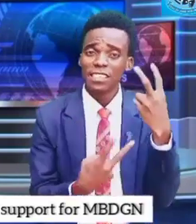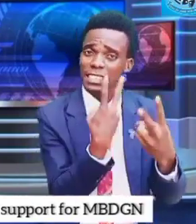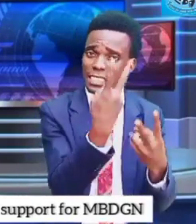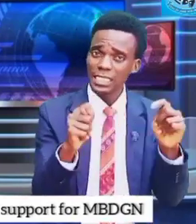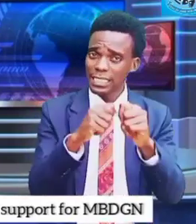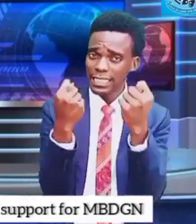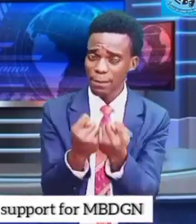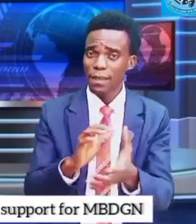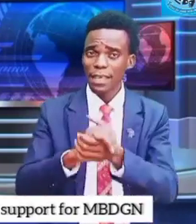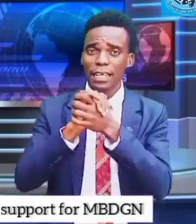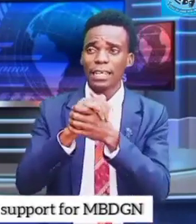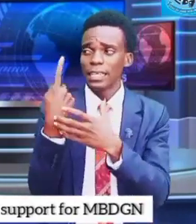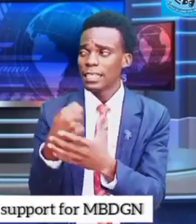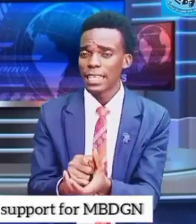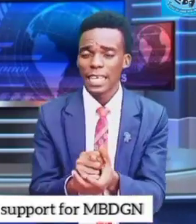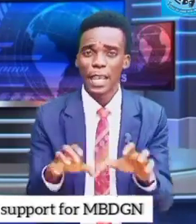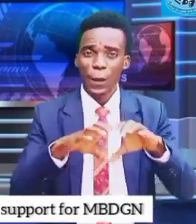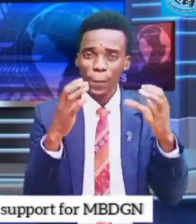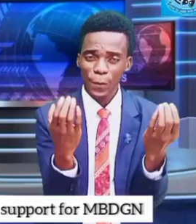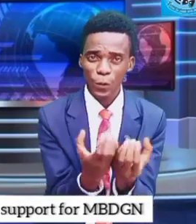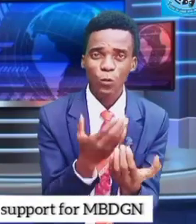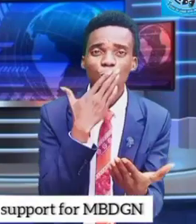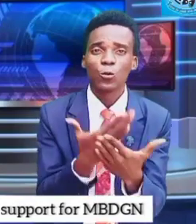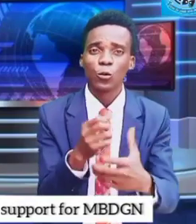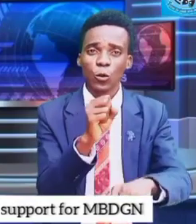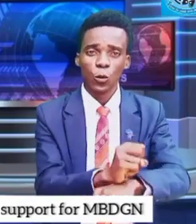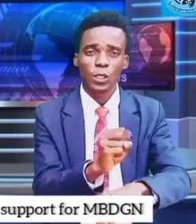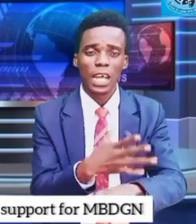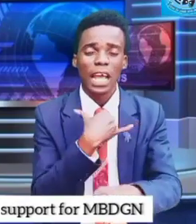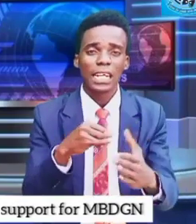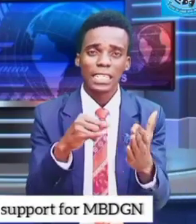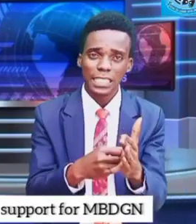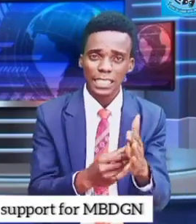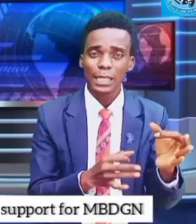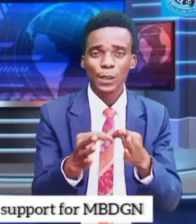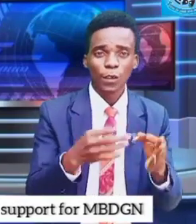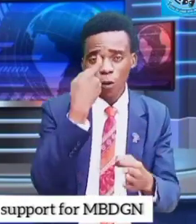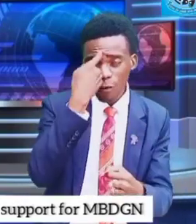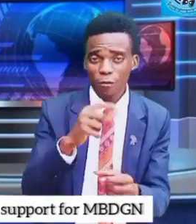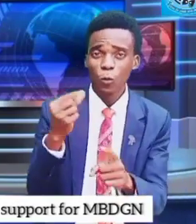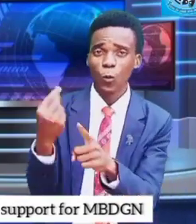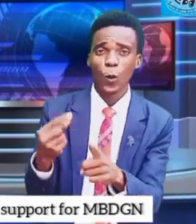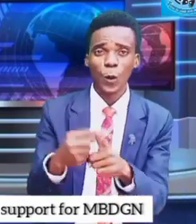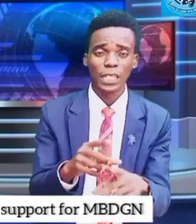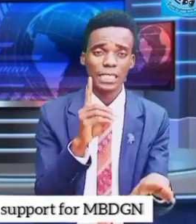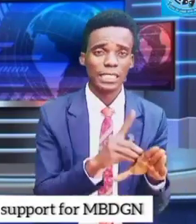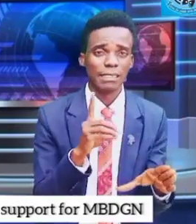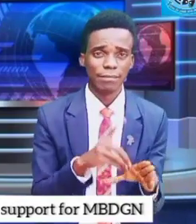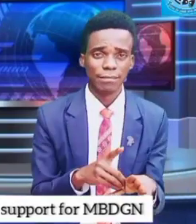the Commission's good works and its redefinition of the word disability.